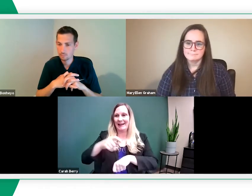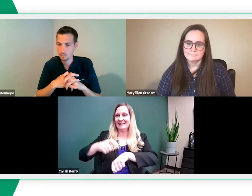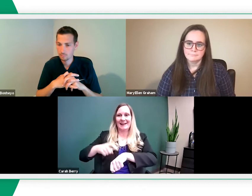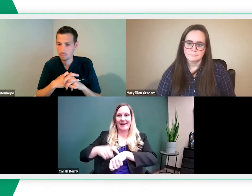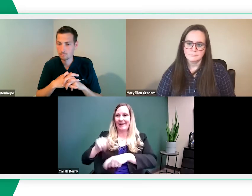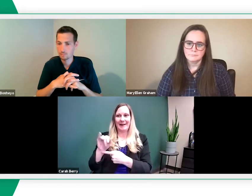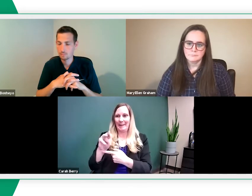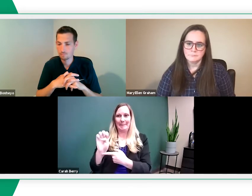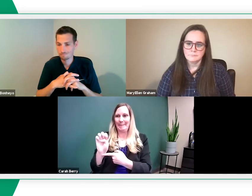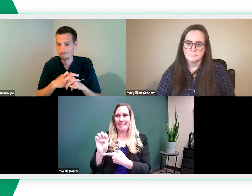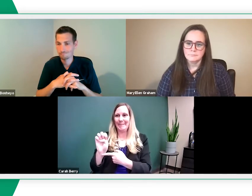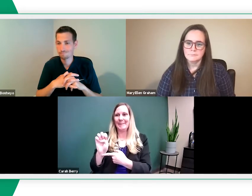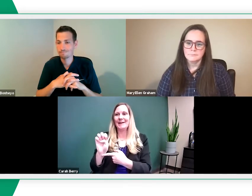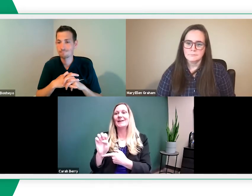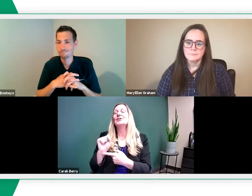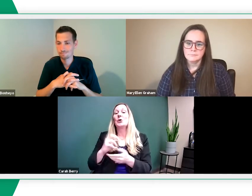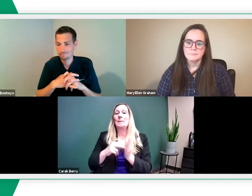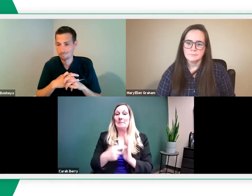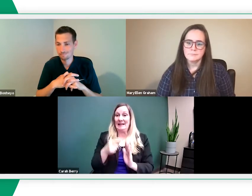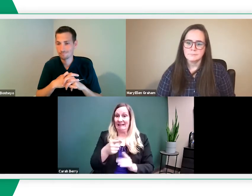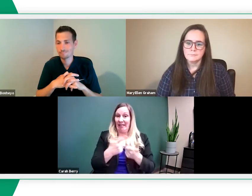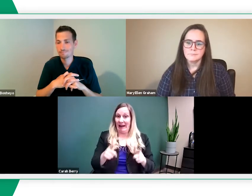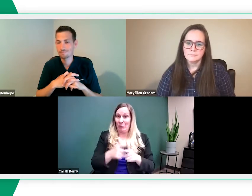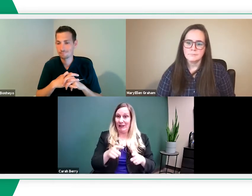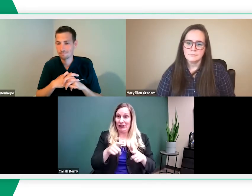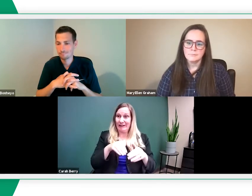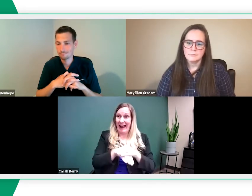So, we can't replace time.